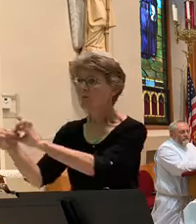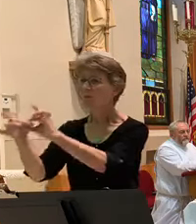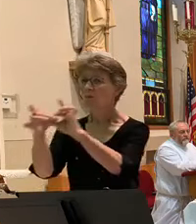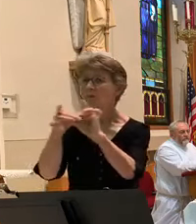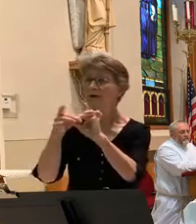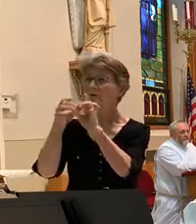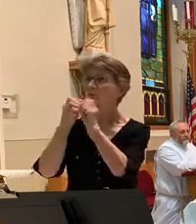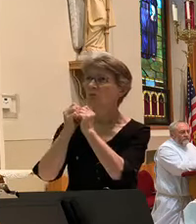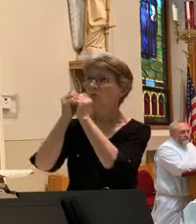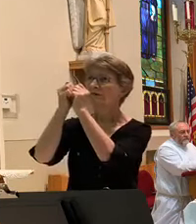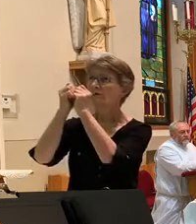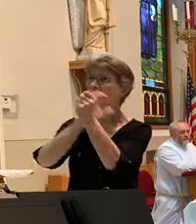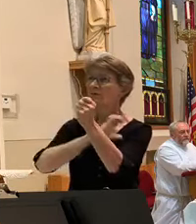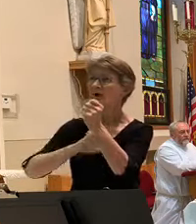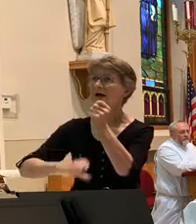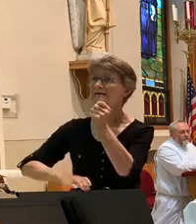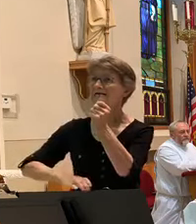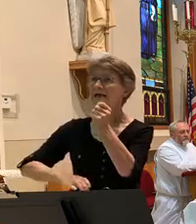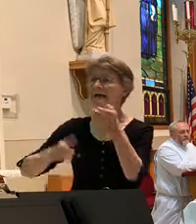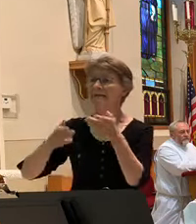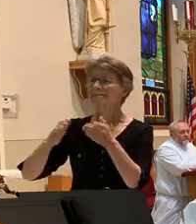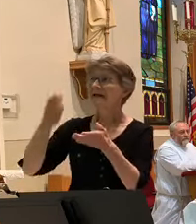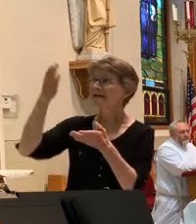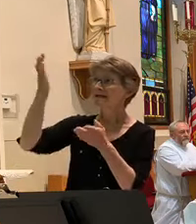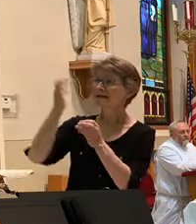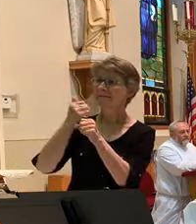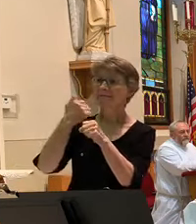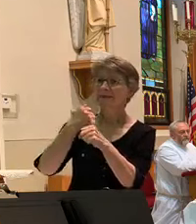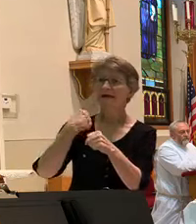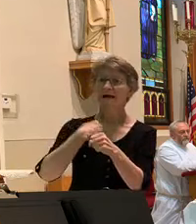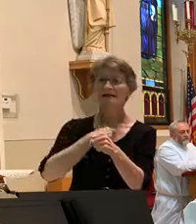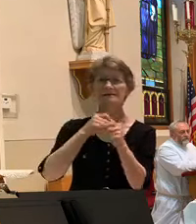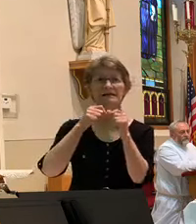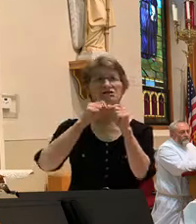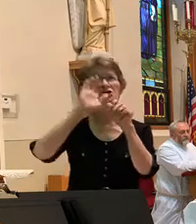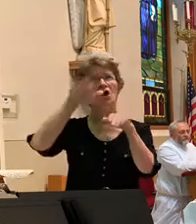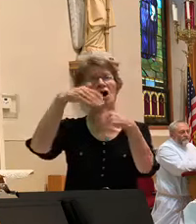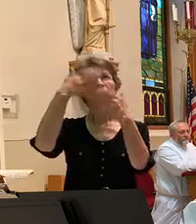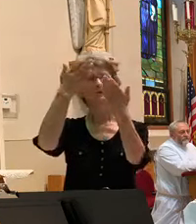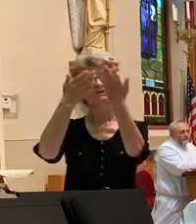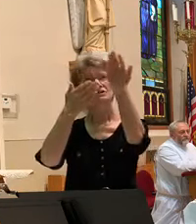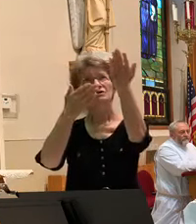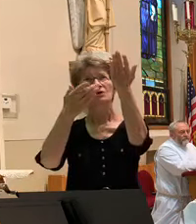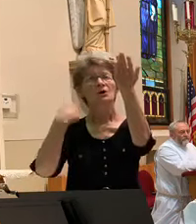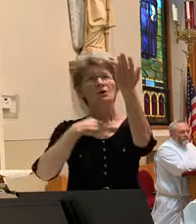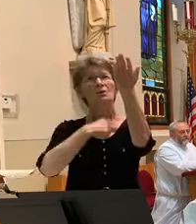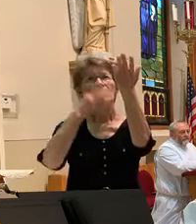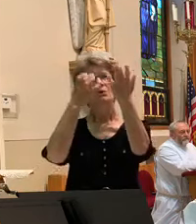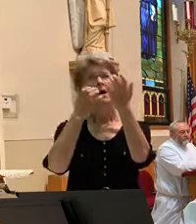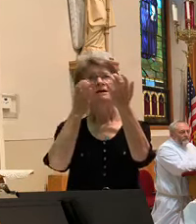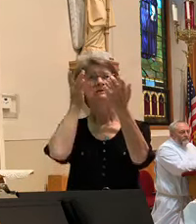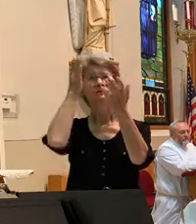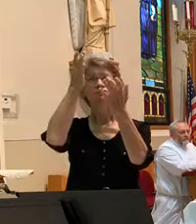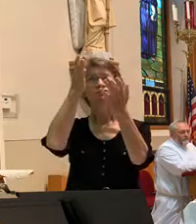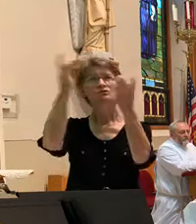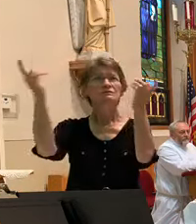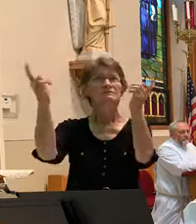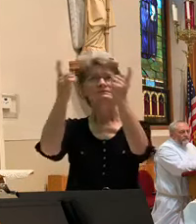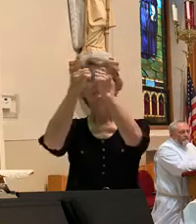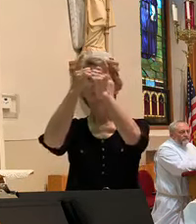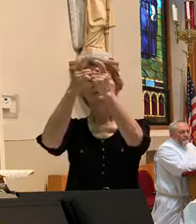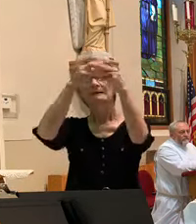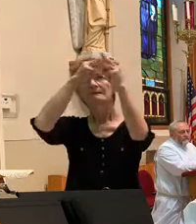Christ. May he make of us an eternal offering to you, so that we may obtain an inheritance with your elect,